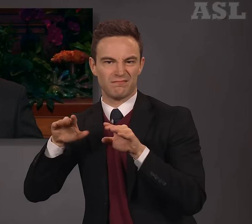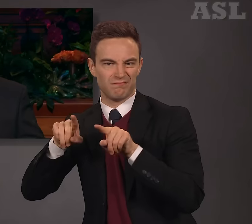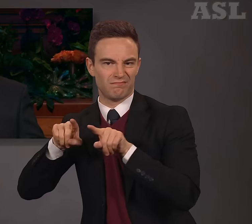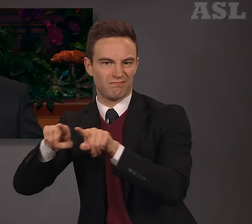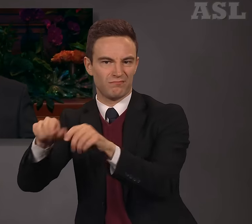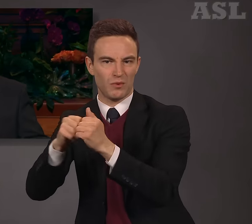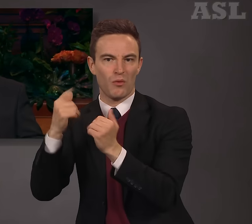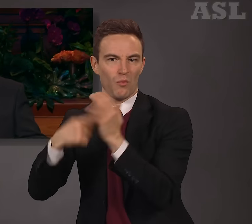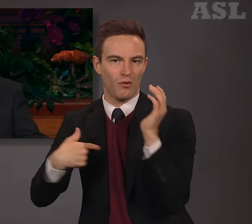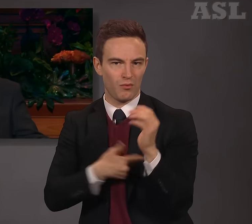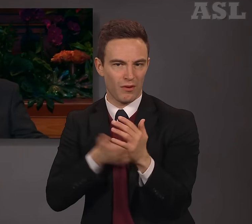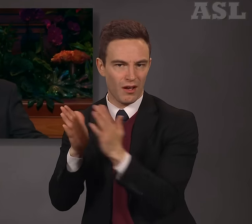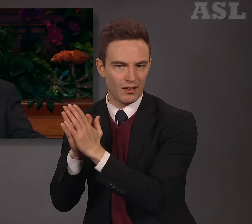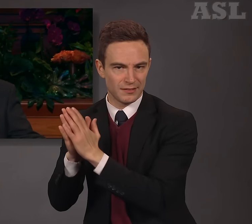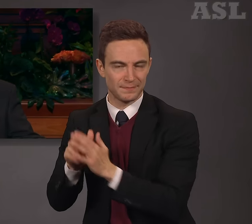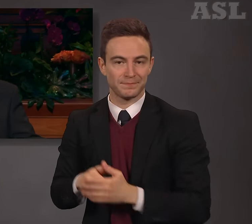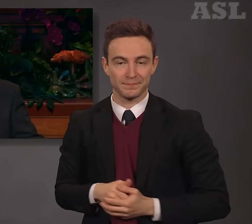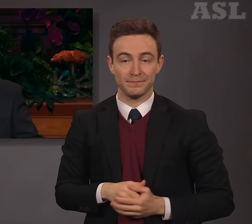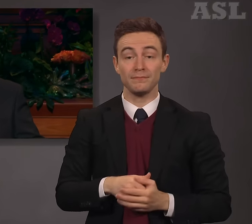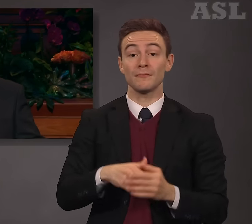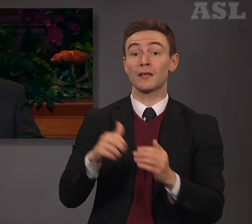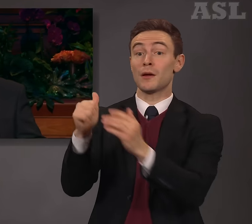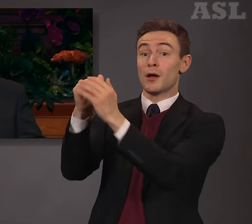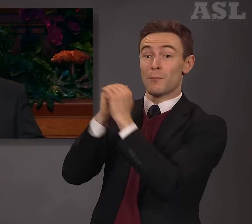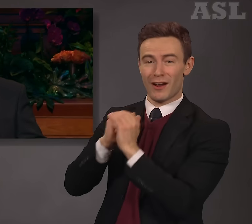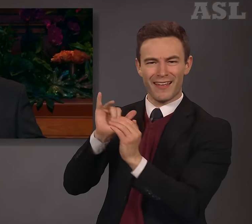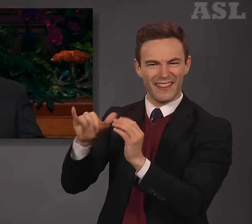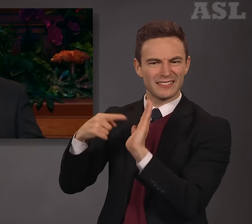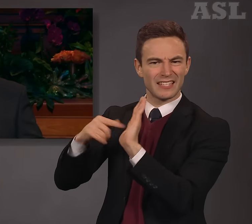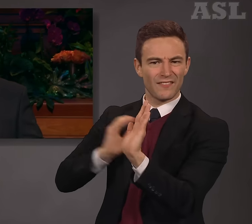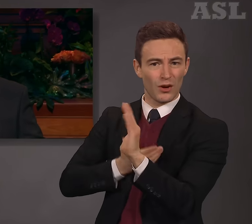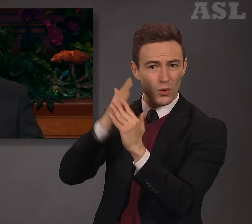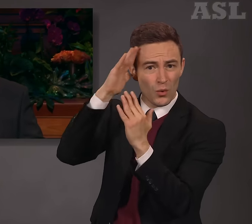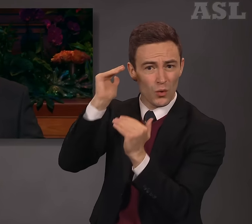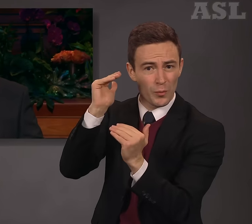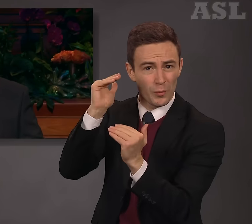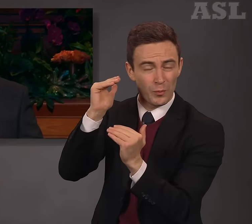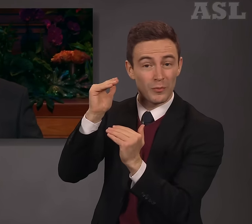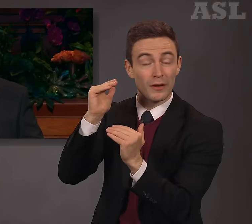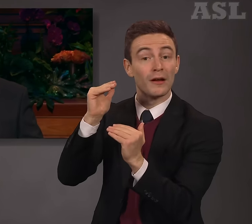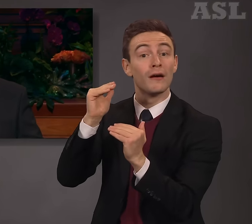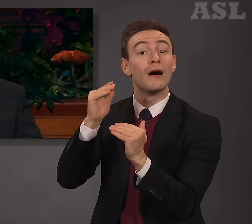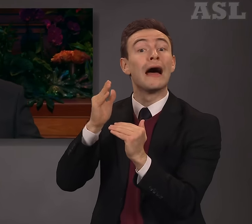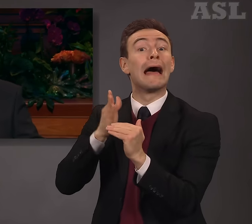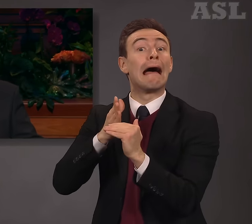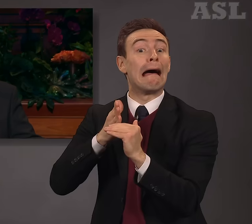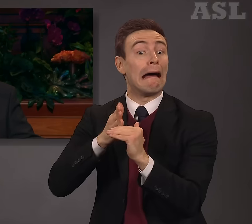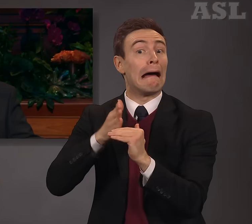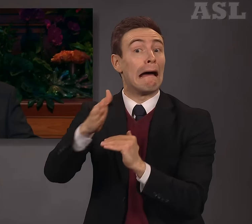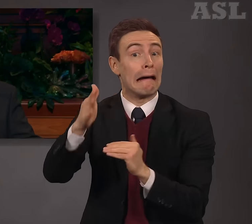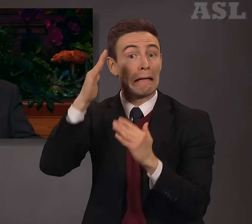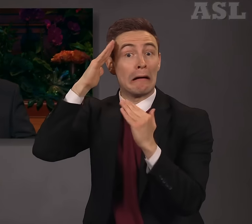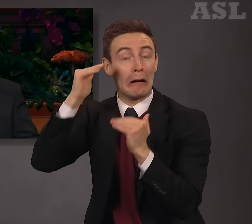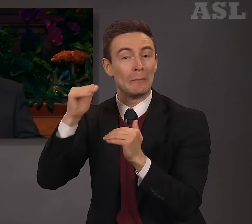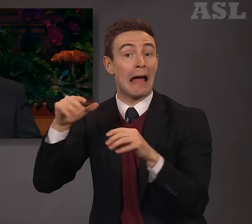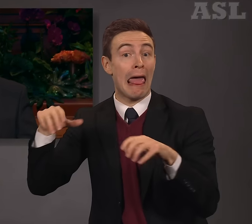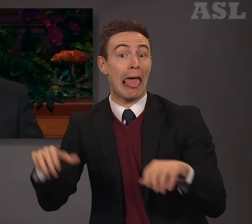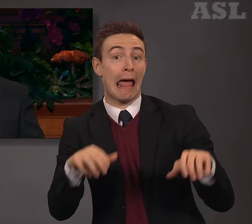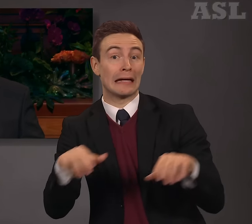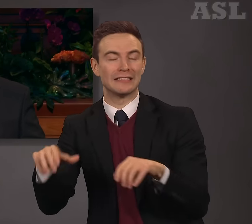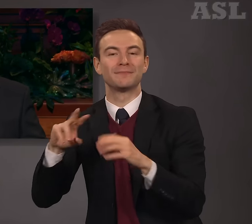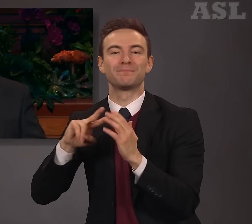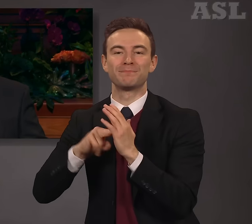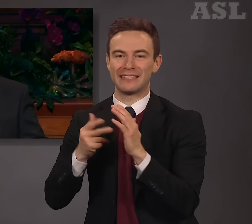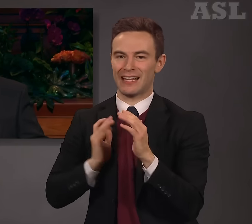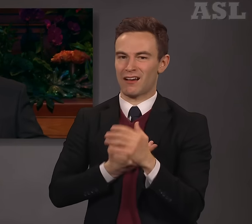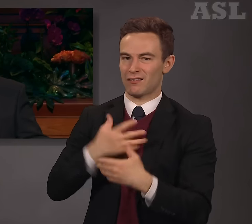Praying, calling, can be a sign of our hope. But taking action after praying is a sign that our faith